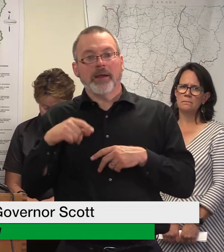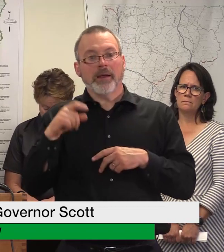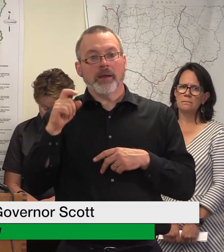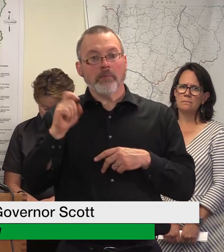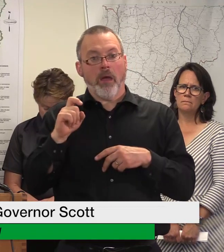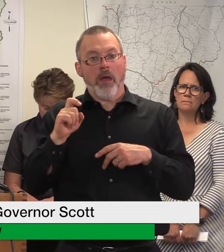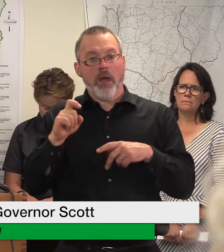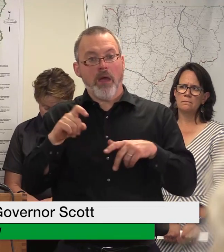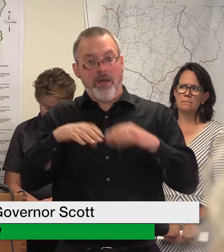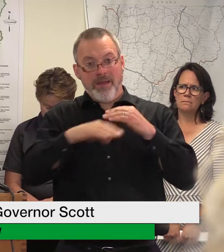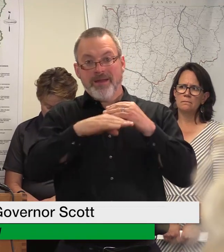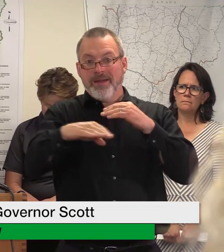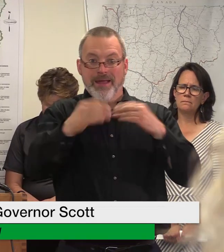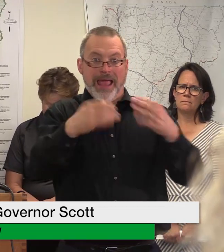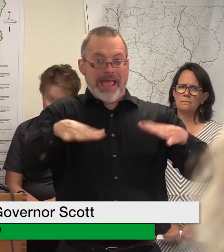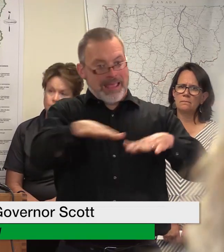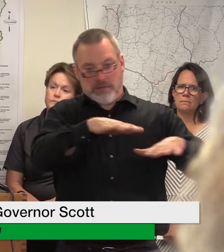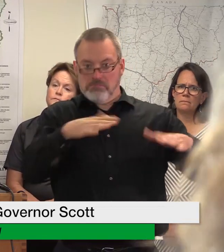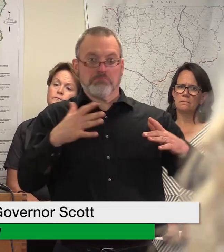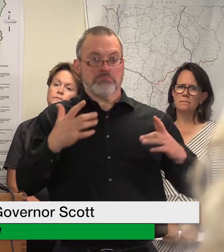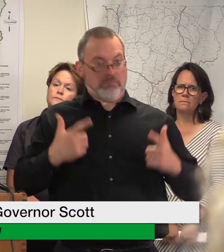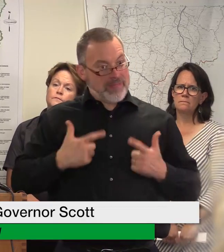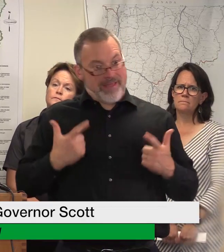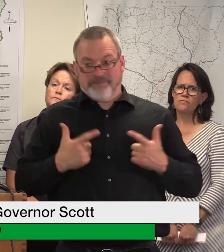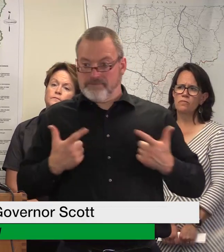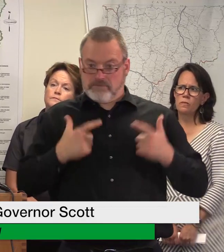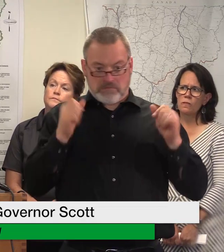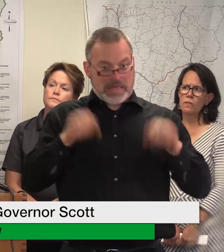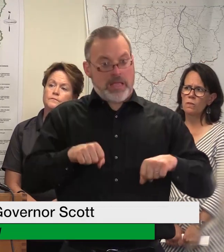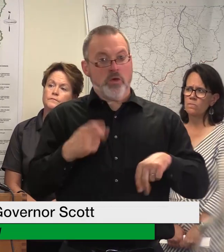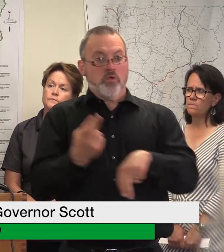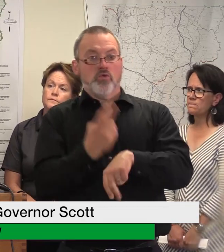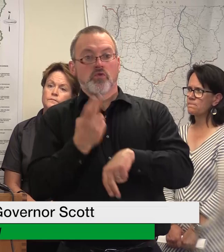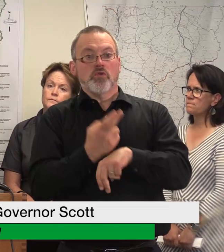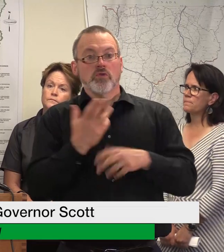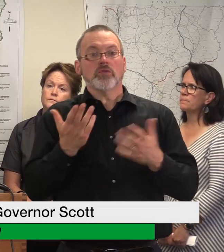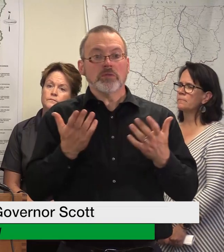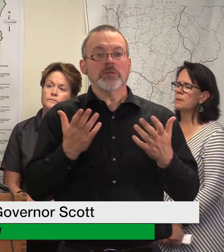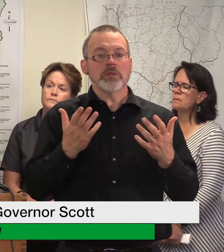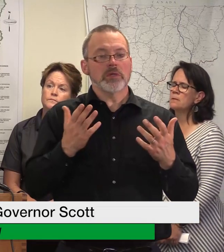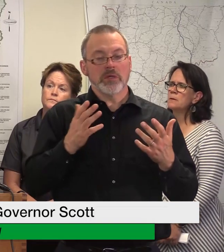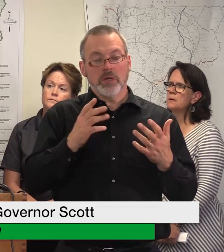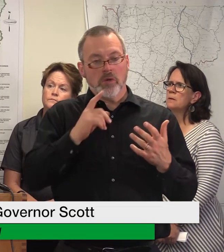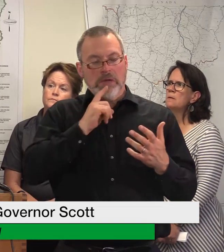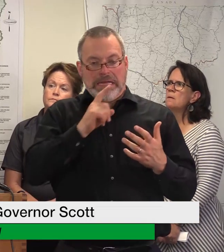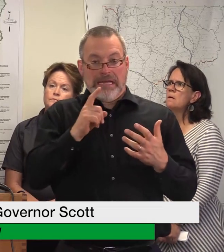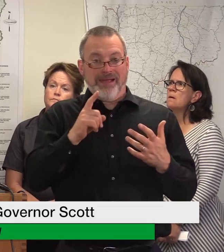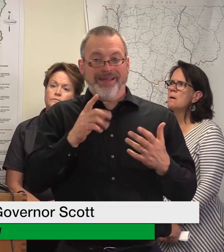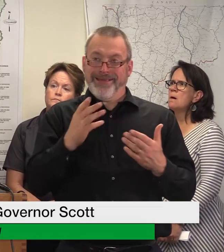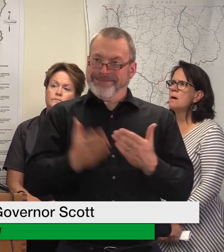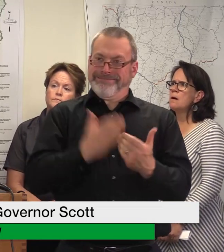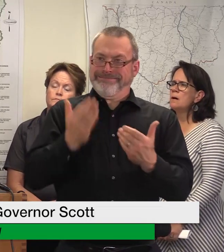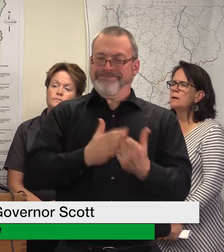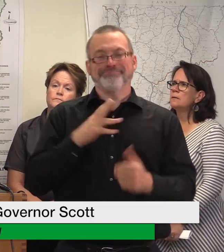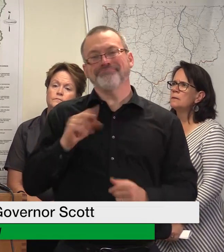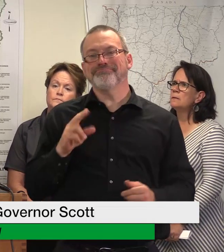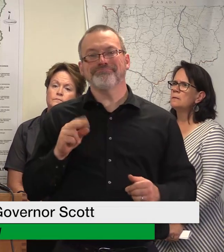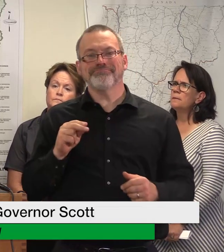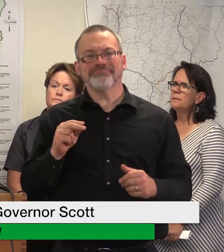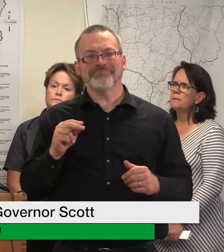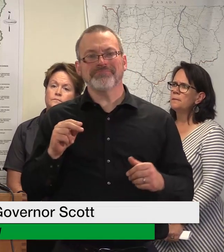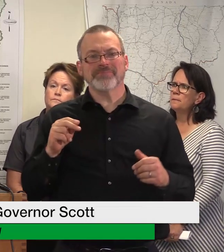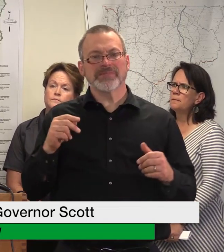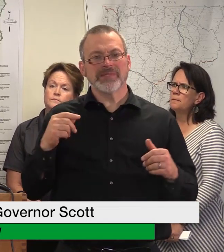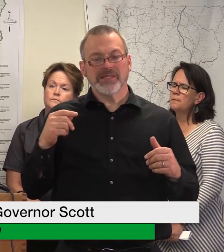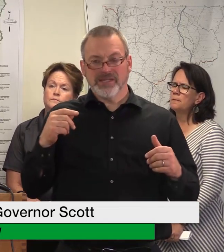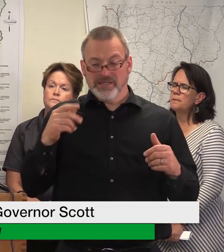site is viable for placing it. So it's rather complicated, but obviously it's something we do all over the U.S. when